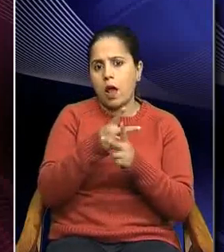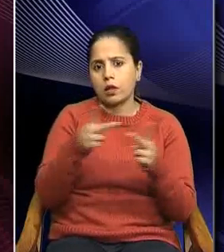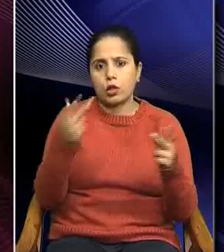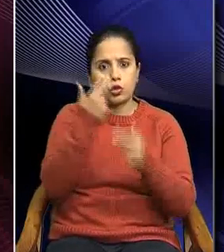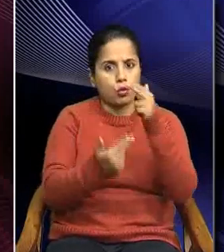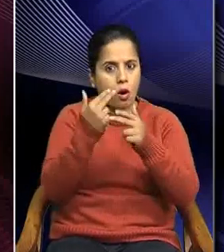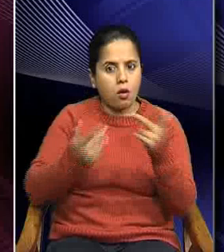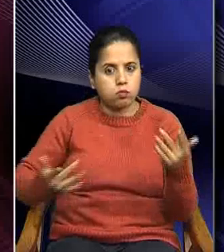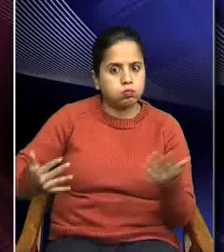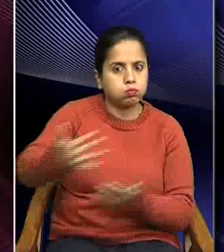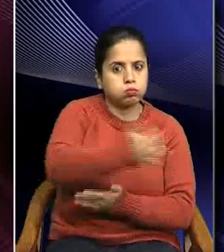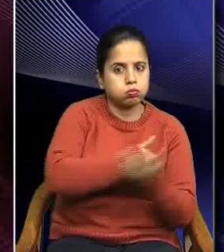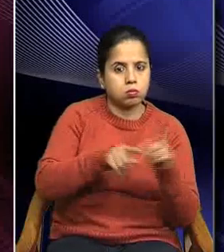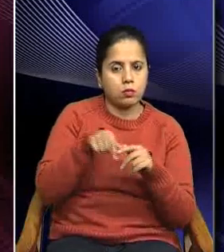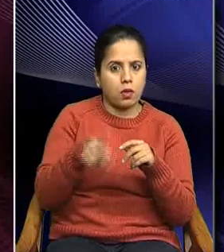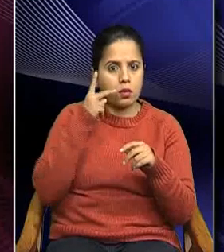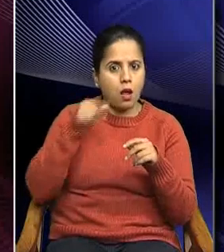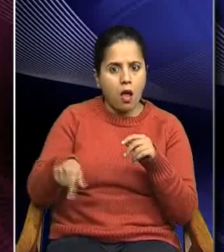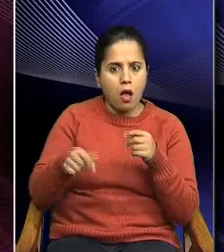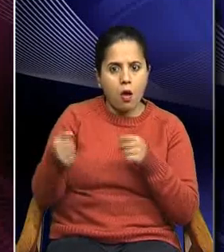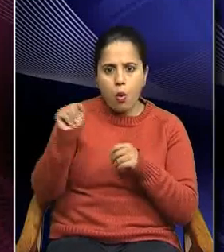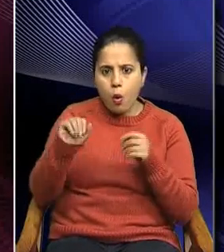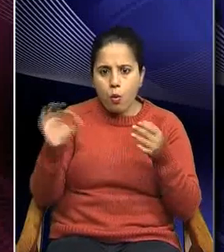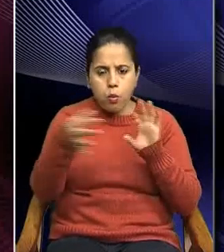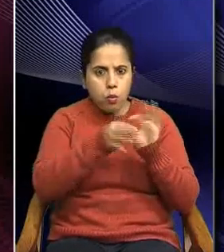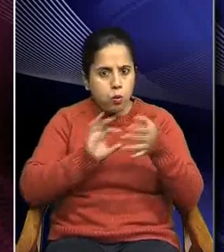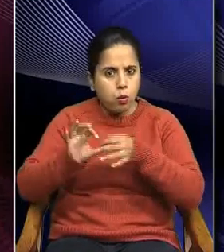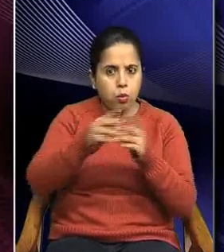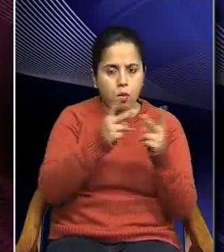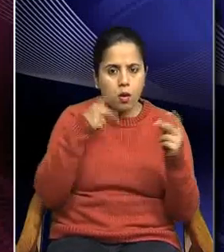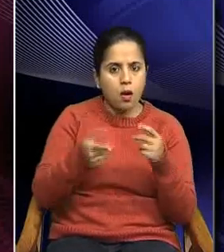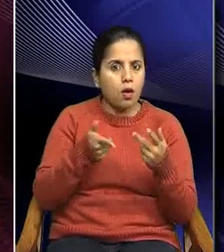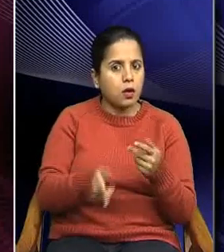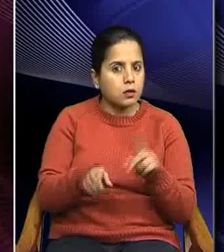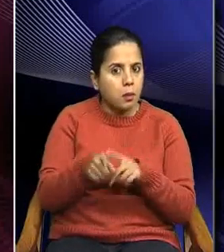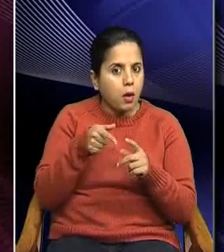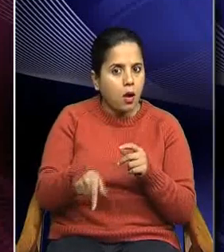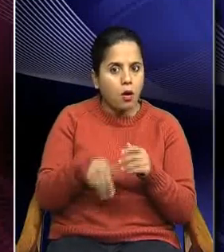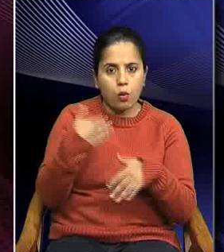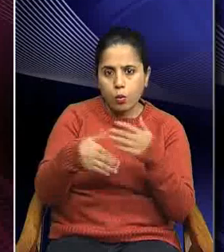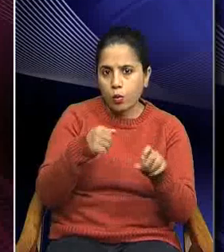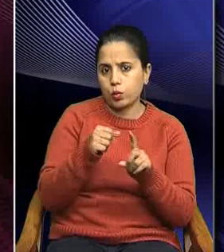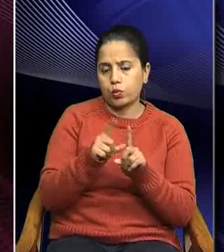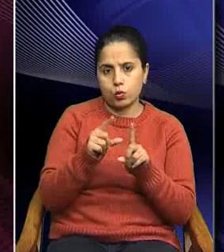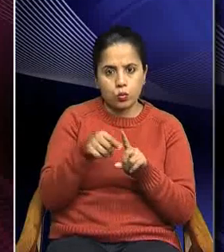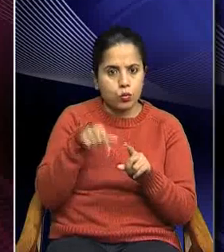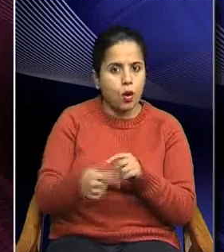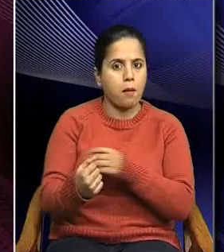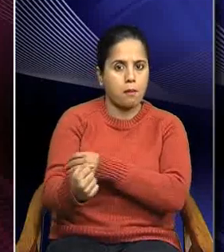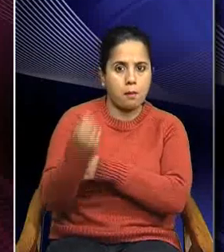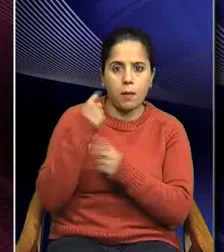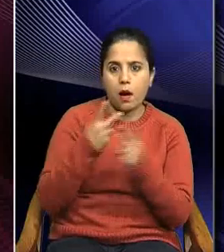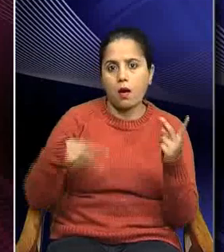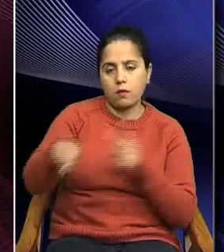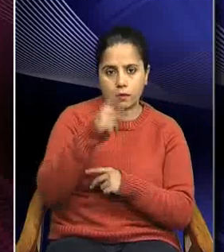stories, origin stories contending with each other and operating in a context of power, where